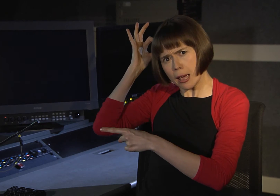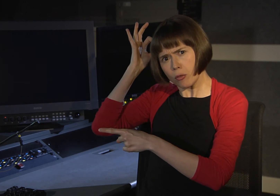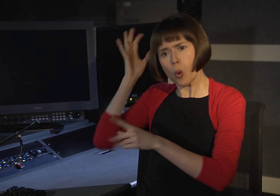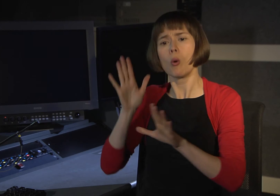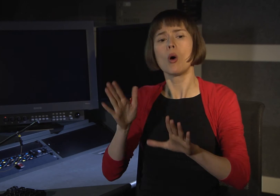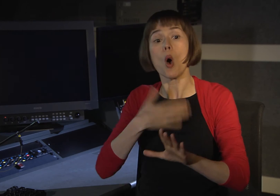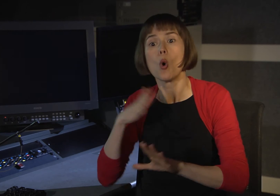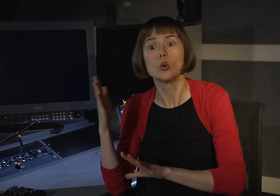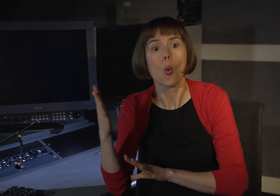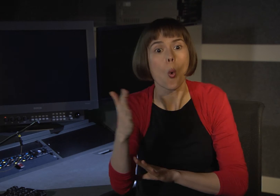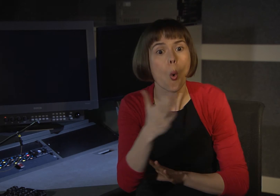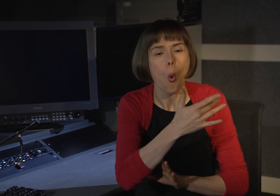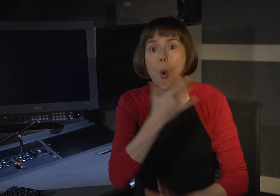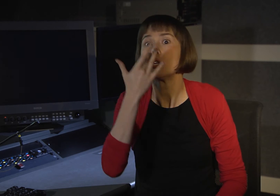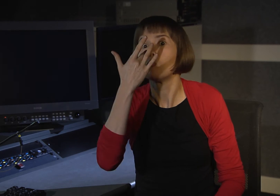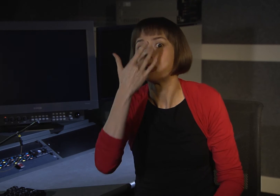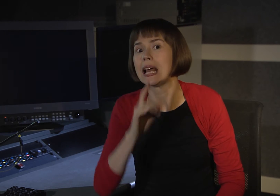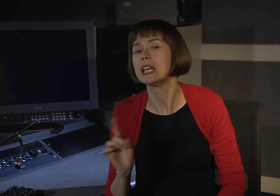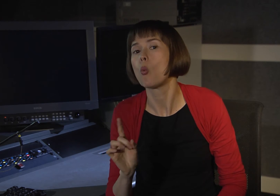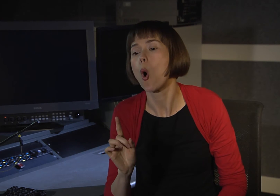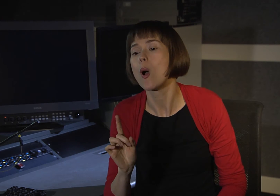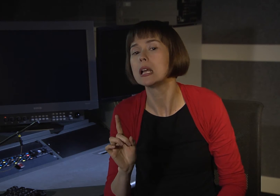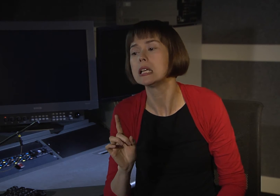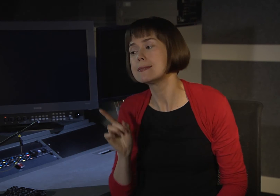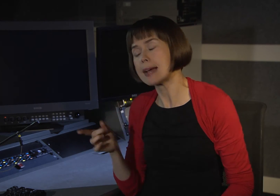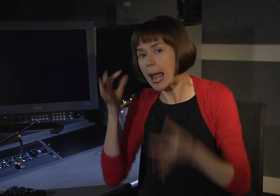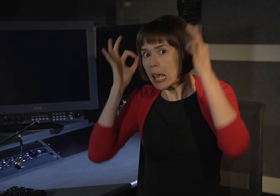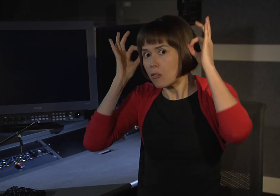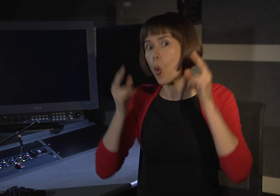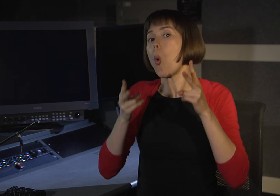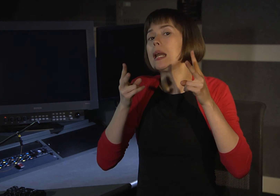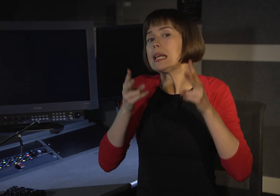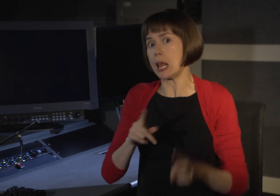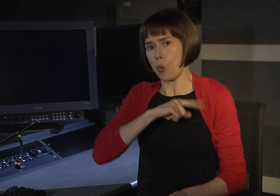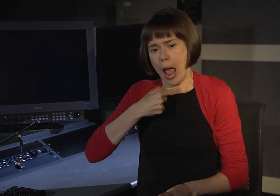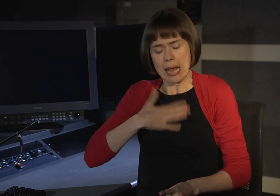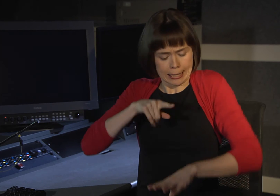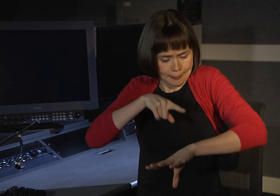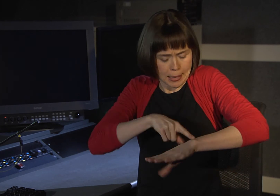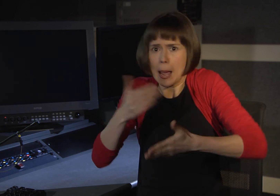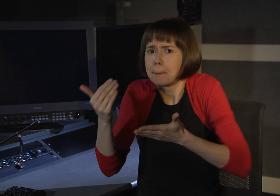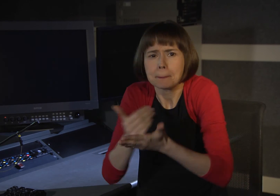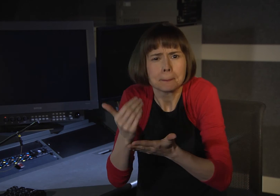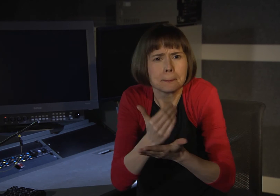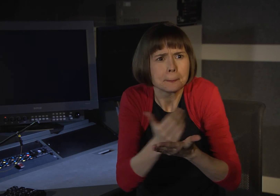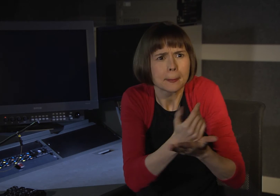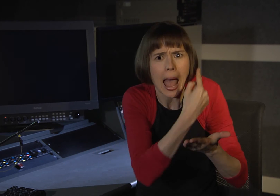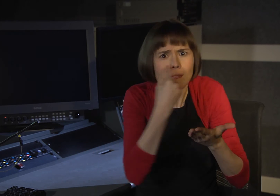believe Hero, and I want all of you to do something for me. I want you to pretend that Hero has died, because I need more time to